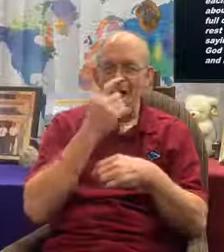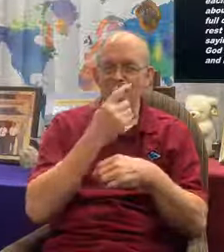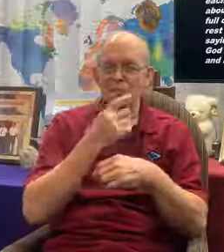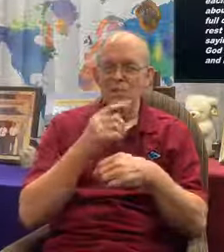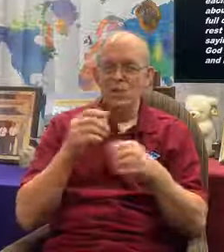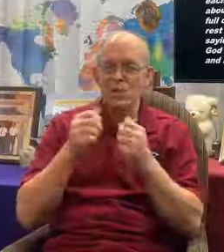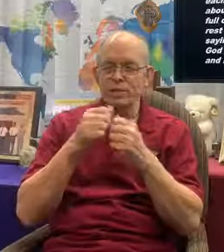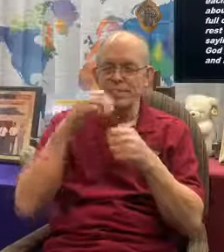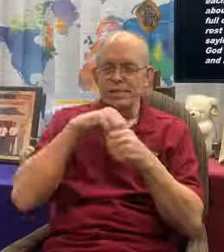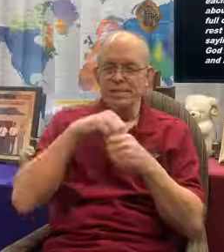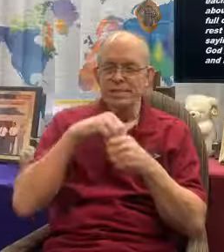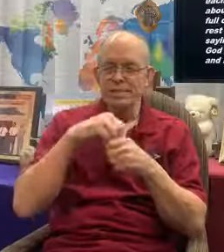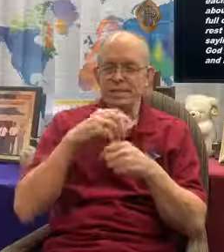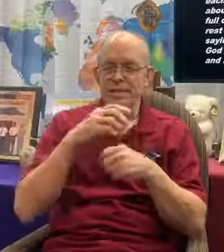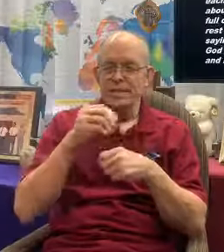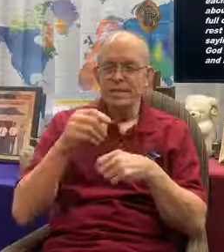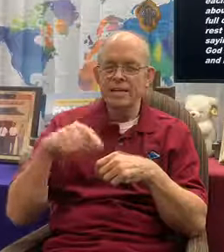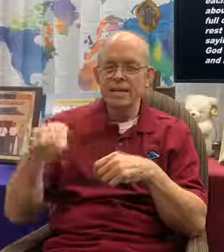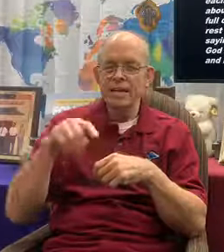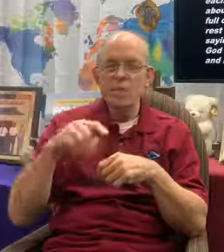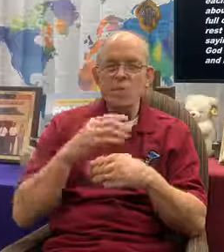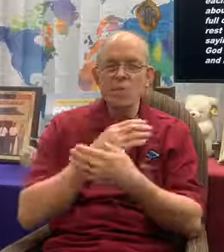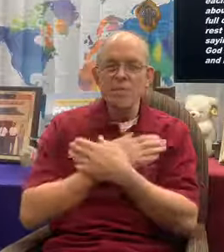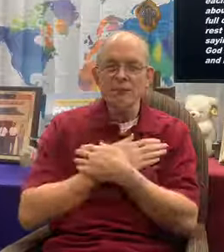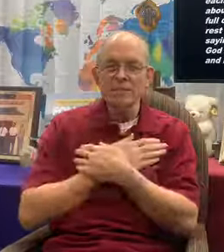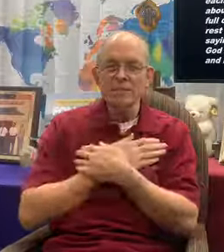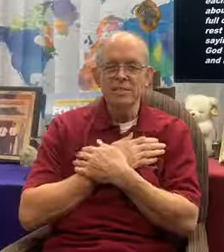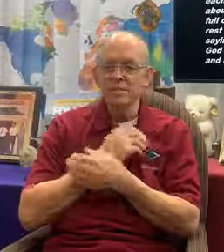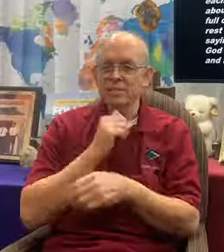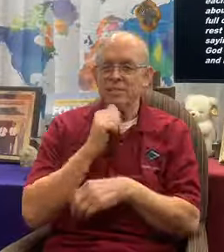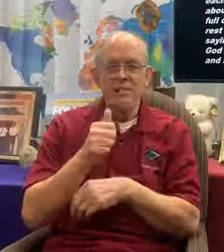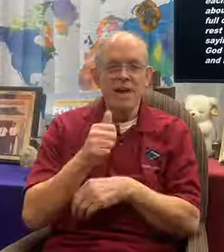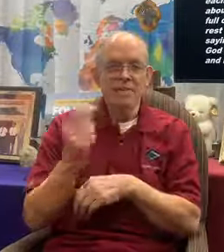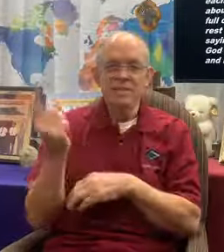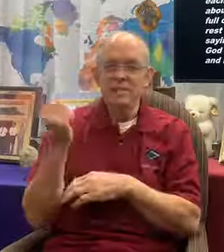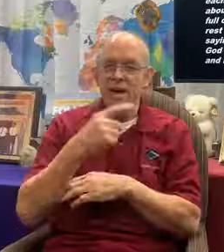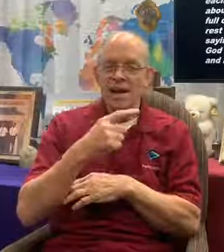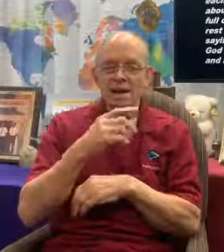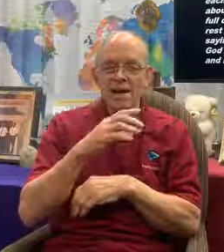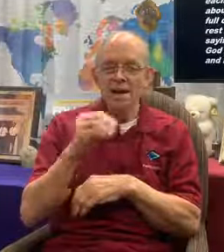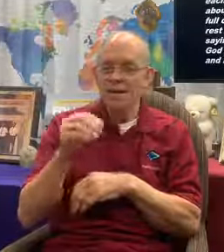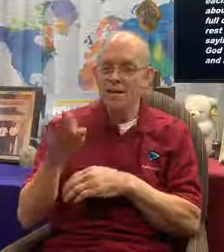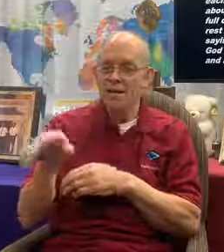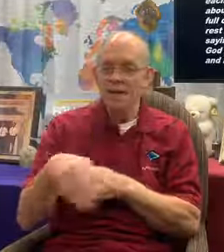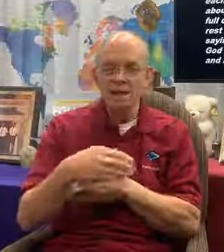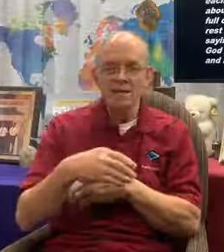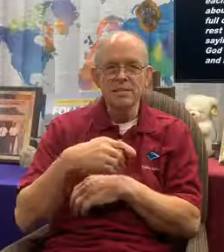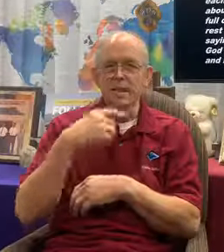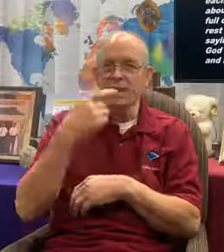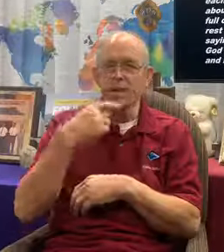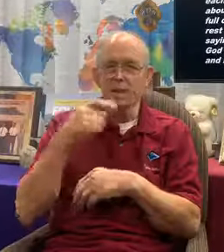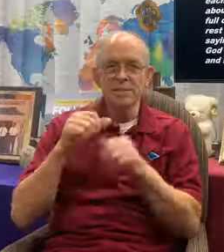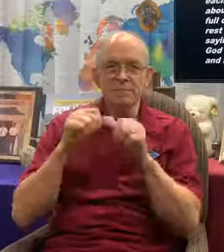eyes within, and they rest not day and night, saying,